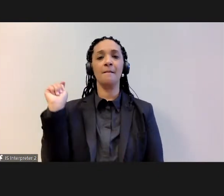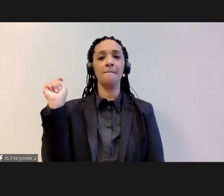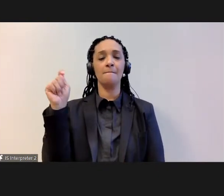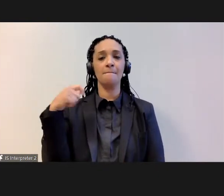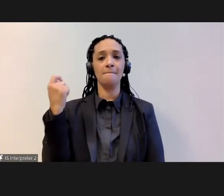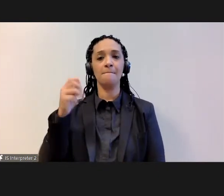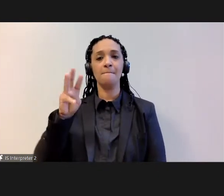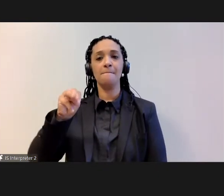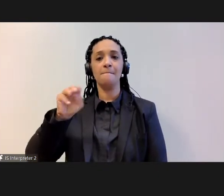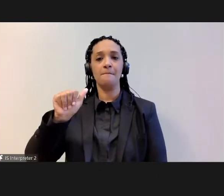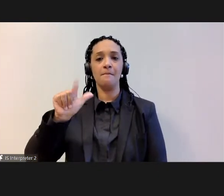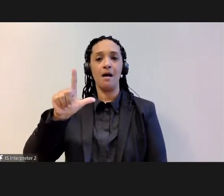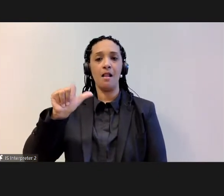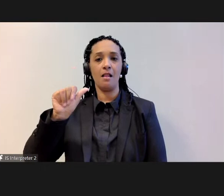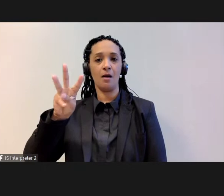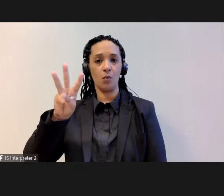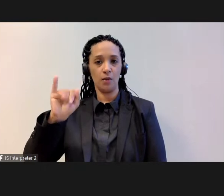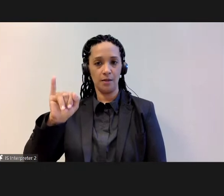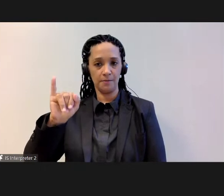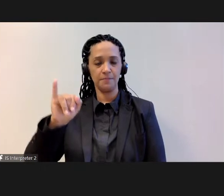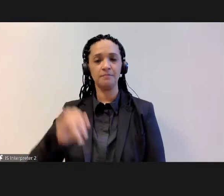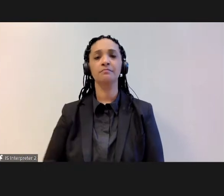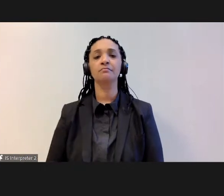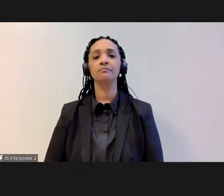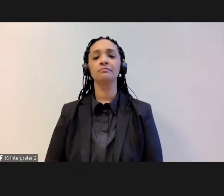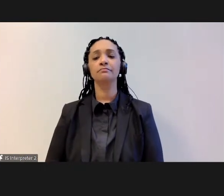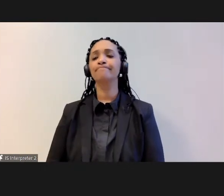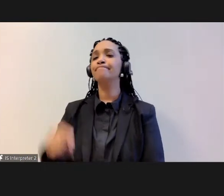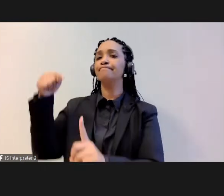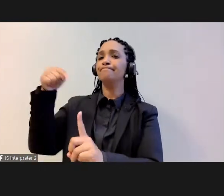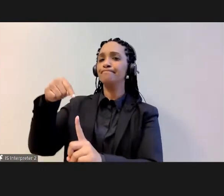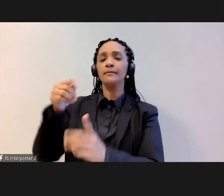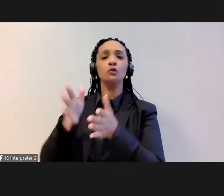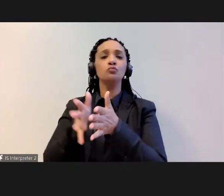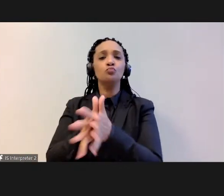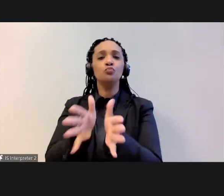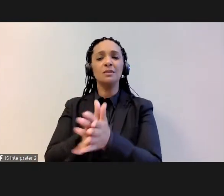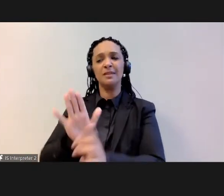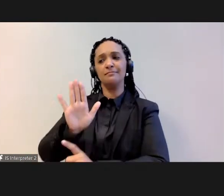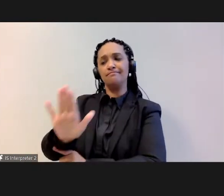give us a national perspective on the